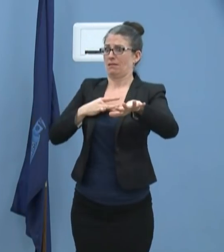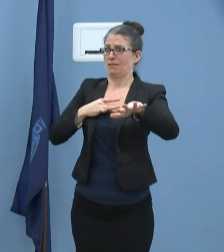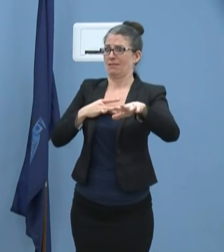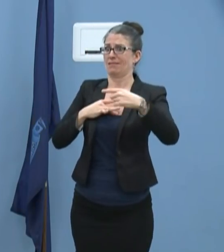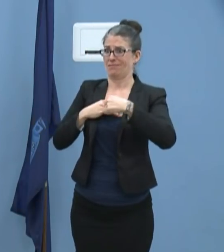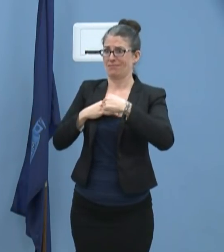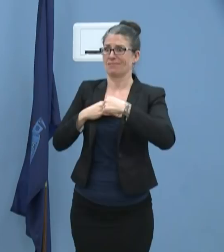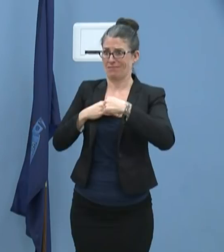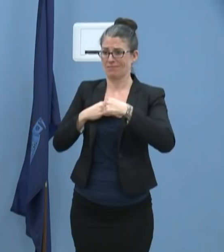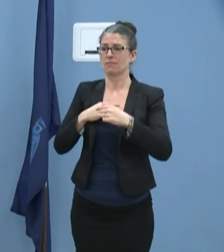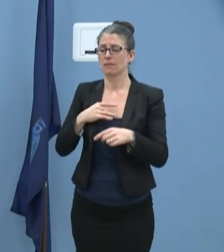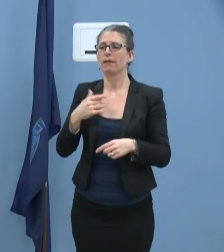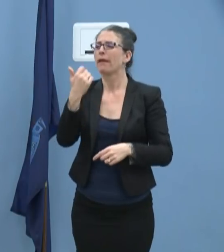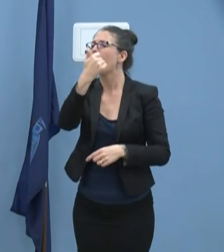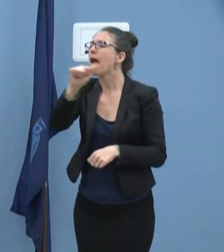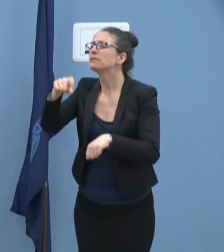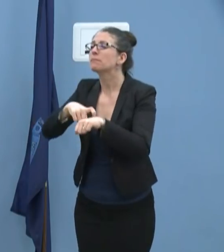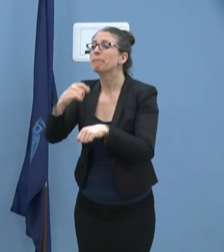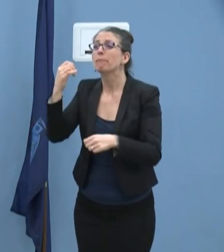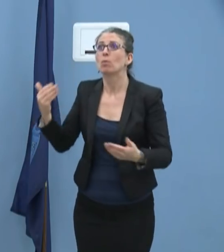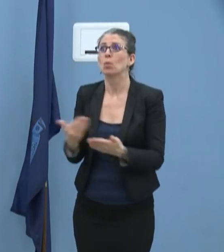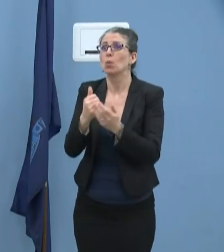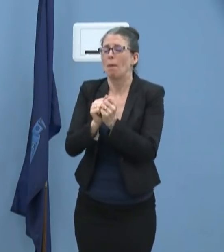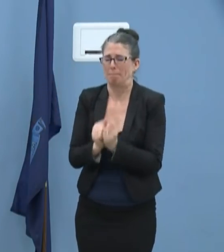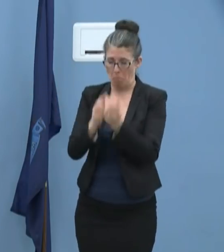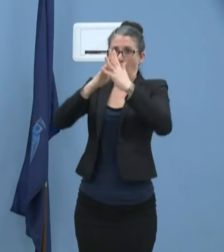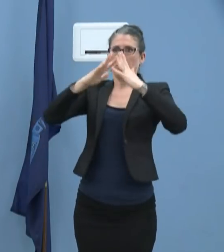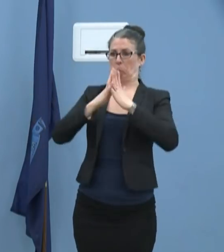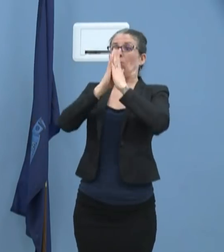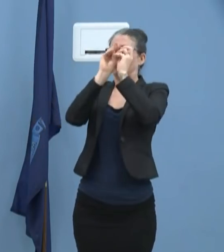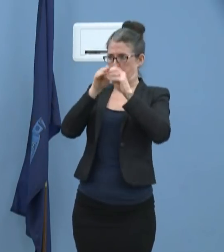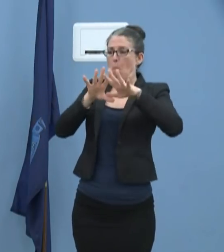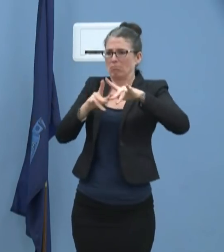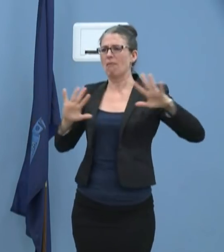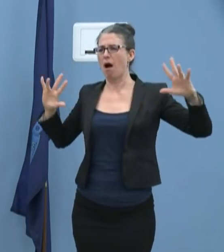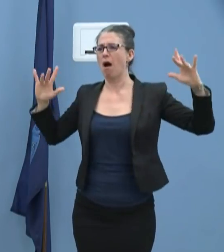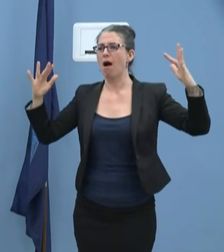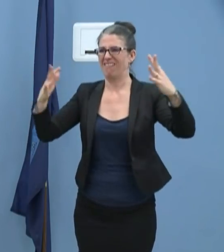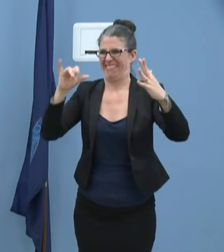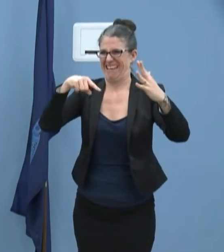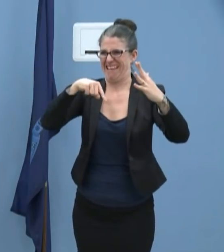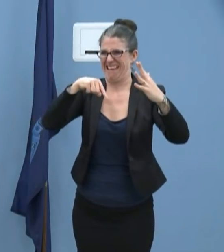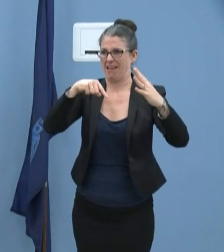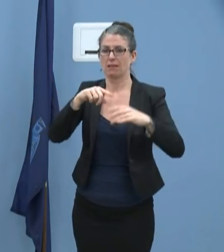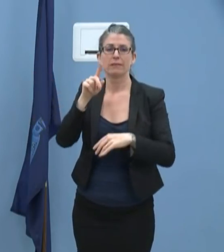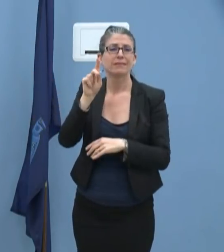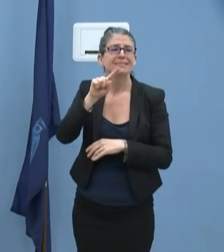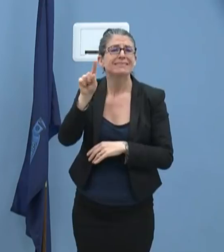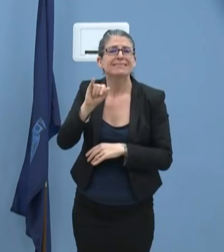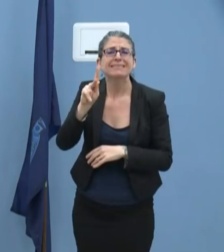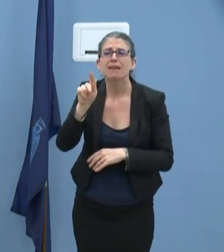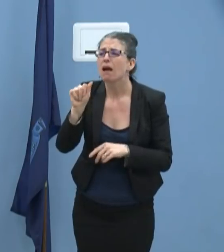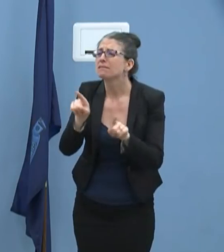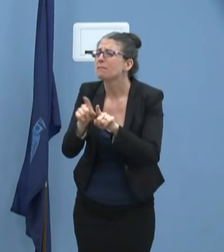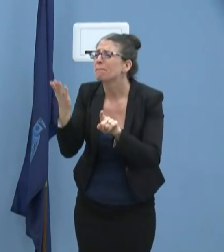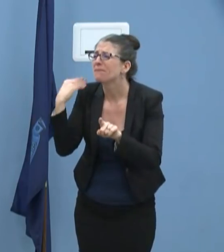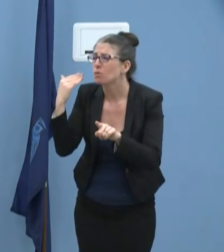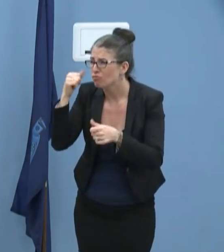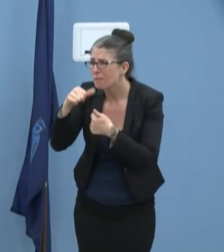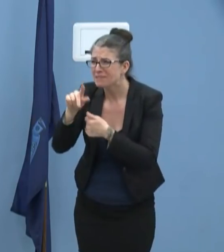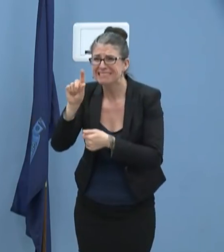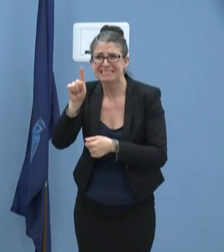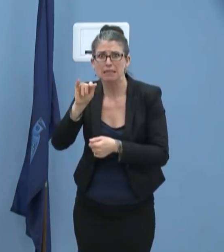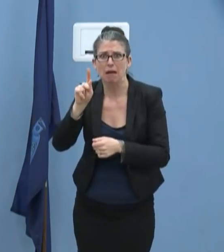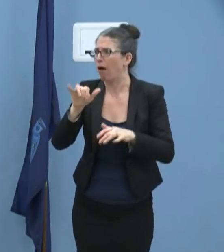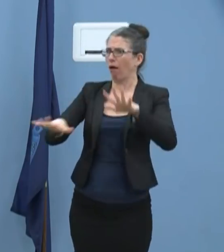or Zika virus or any infectious disease outbreak, there is always the question of how